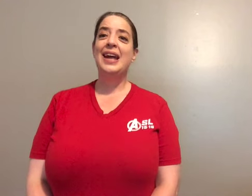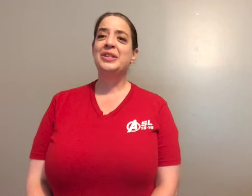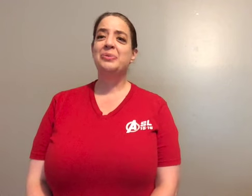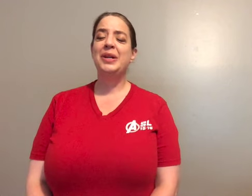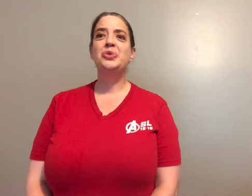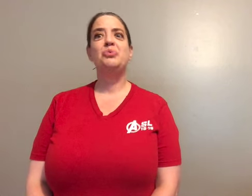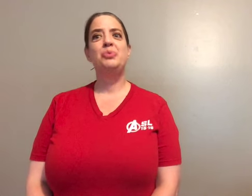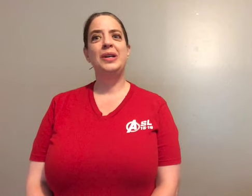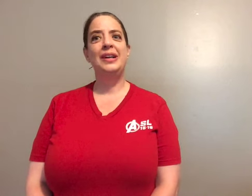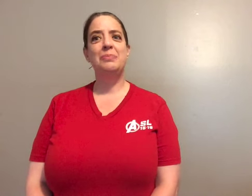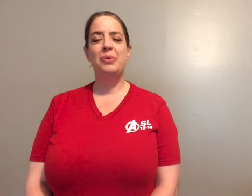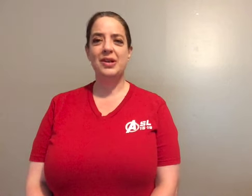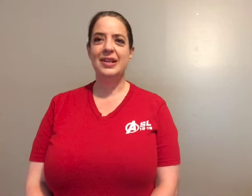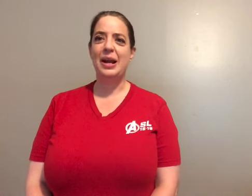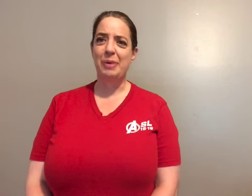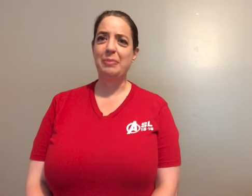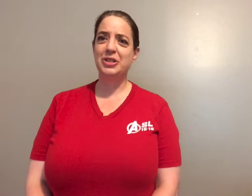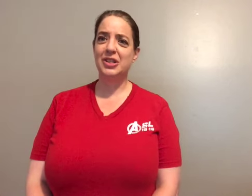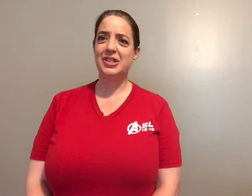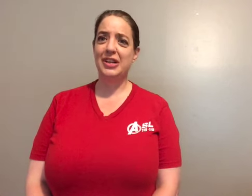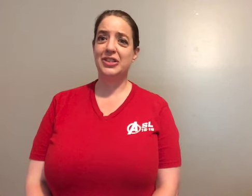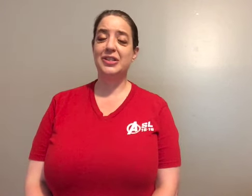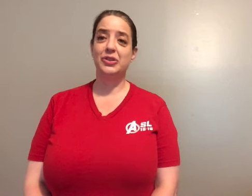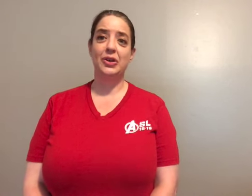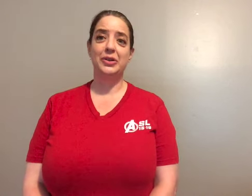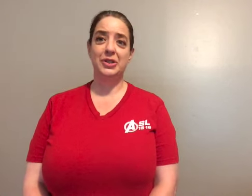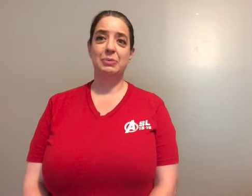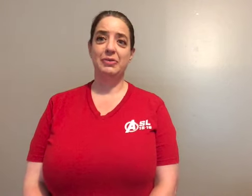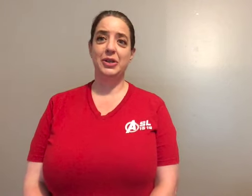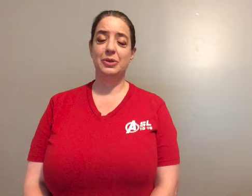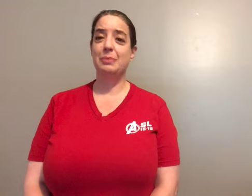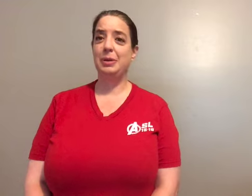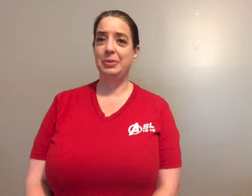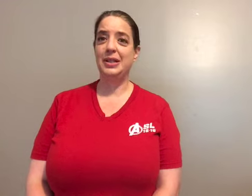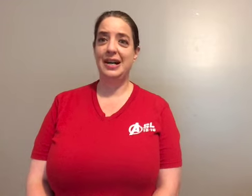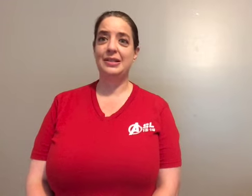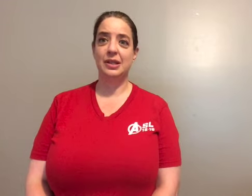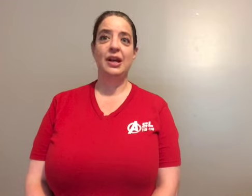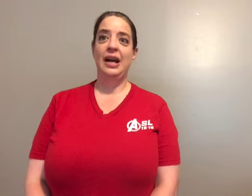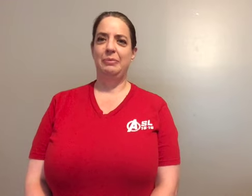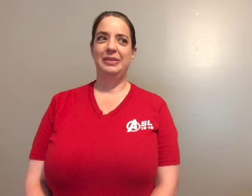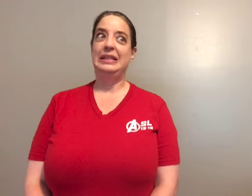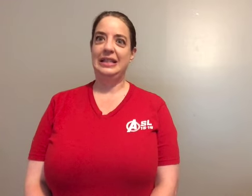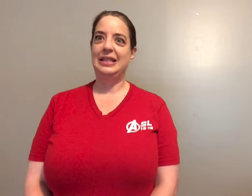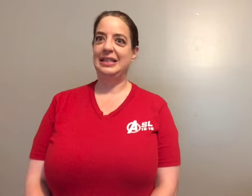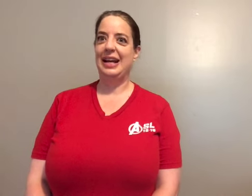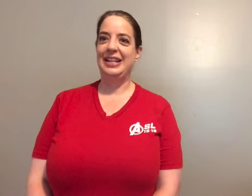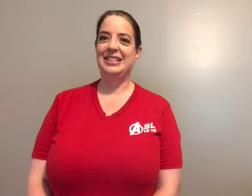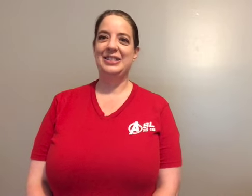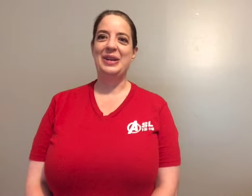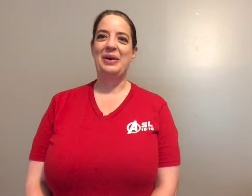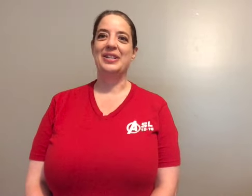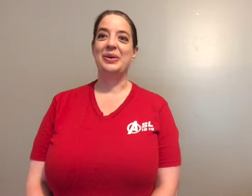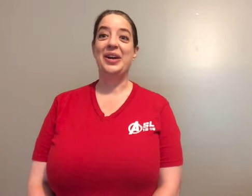Next one is really important, and I probably should have taught you this sooner. I know some people in class have needed this sign and didn't know it. So here it